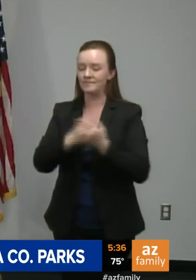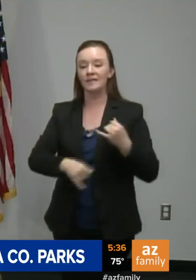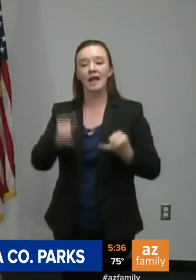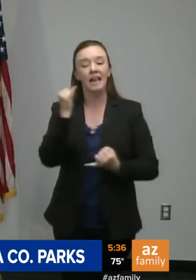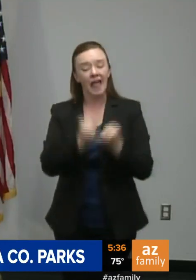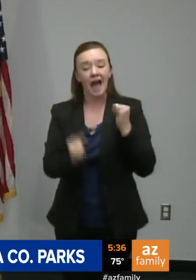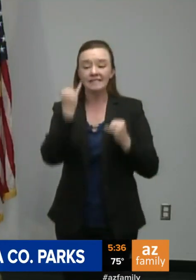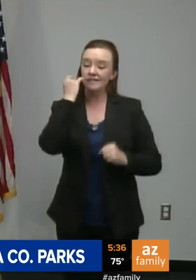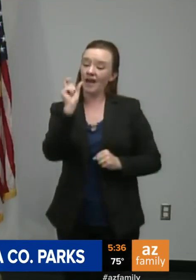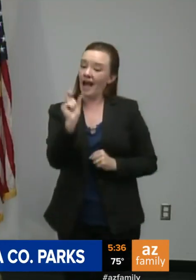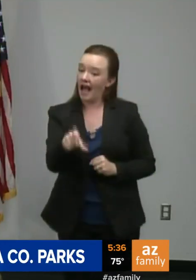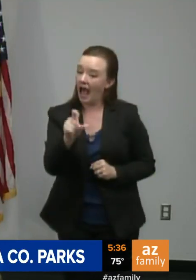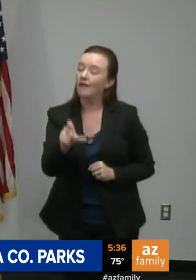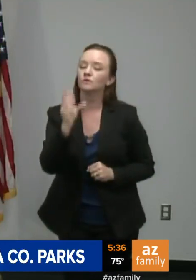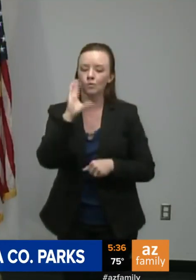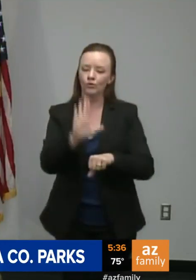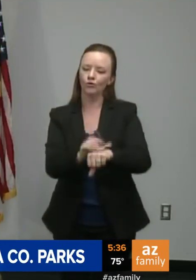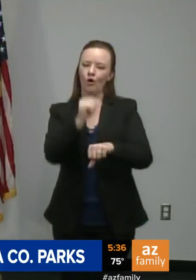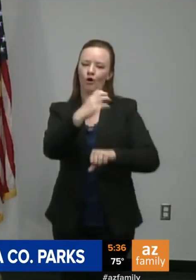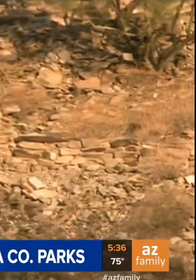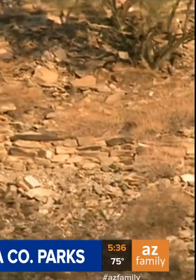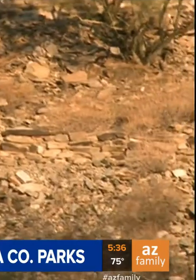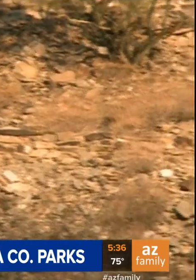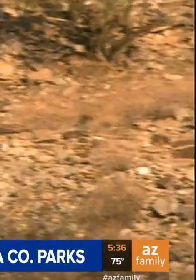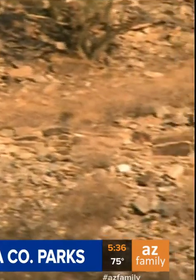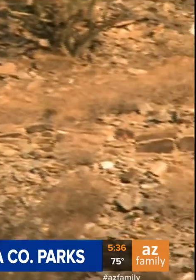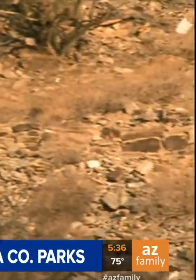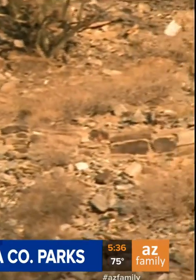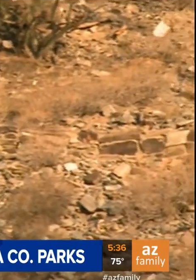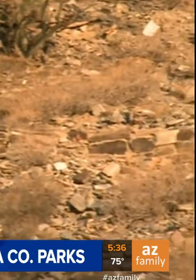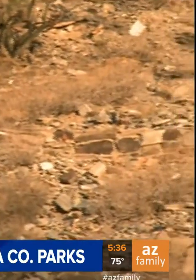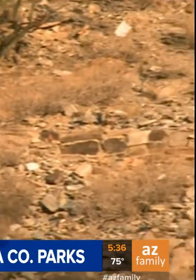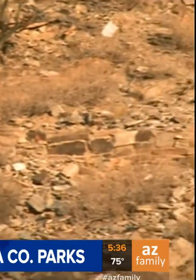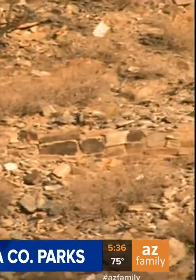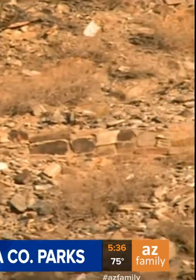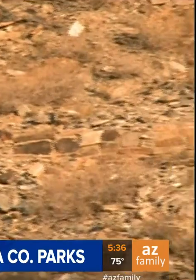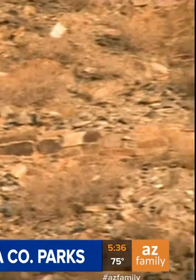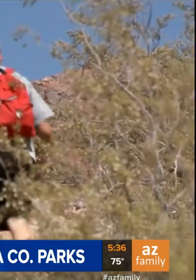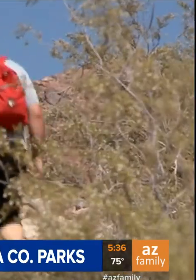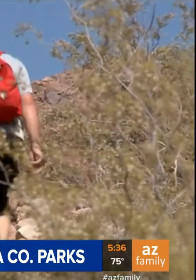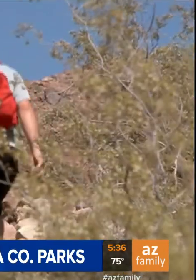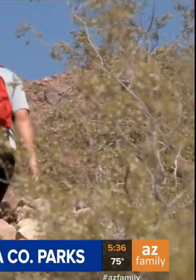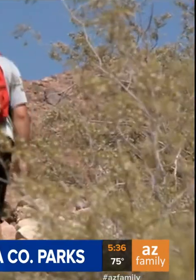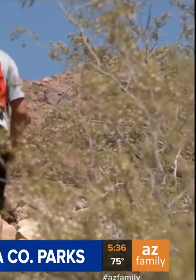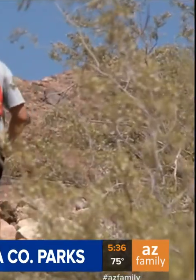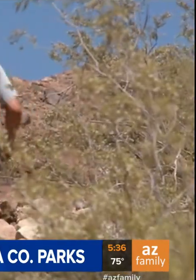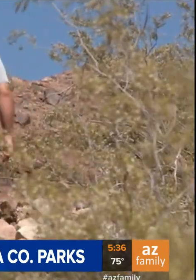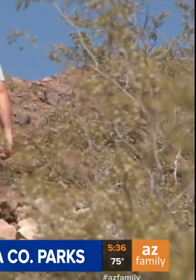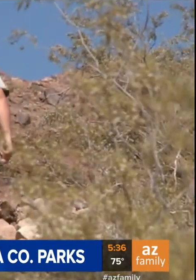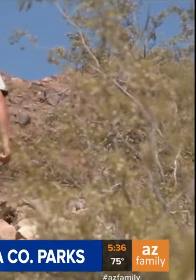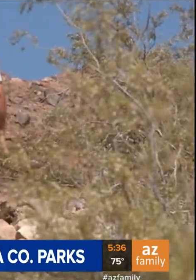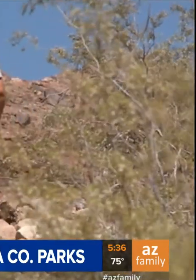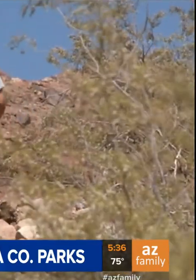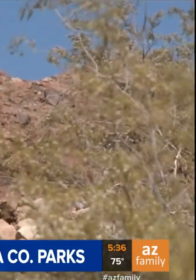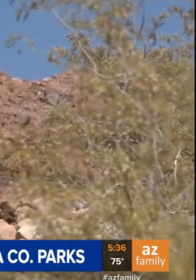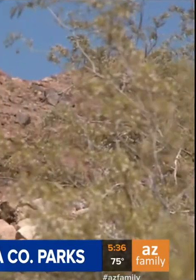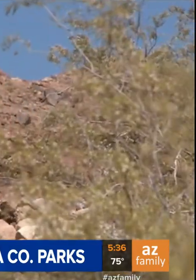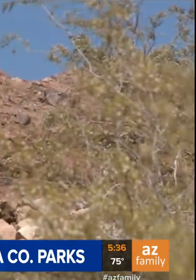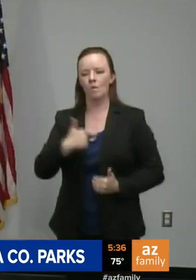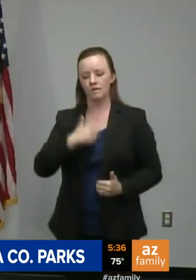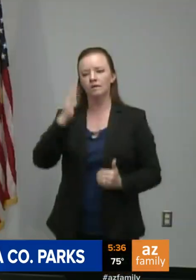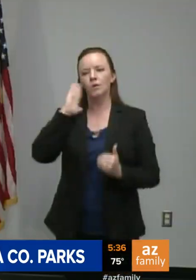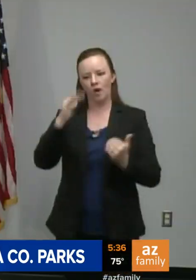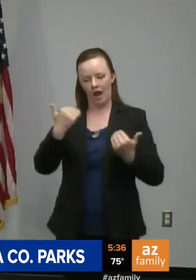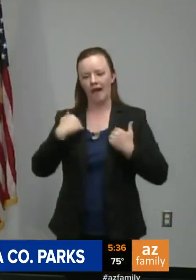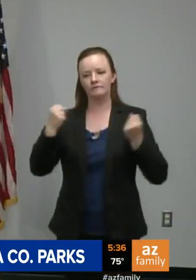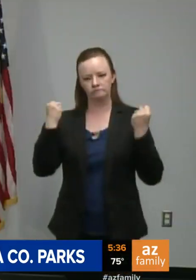Maricopa County Sheriff's Department if there were an issue. But with so many people still expected. We will be at pretty much peak staffing levels.